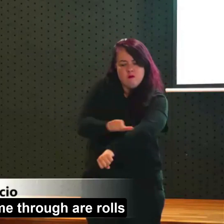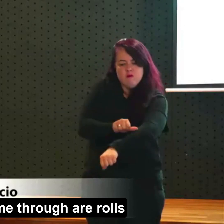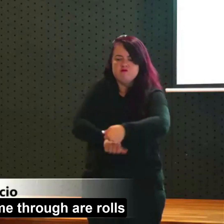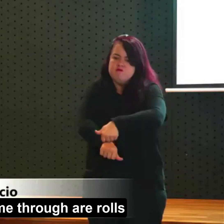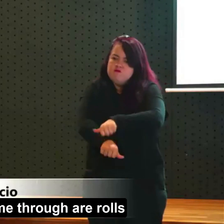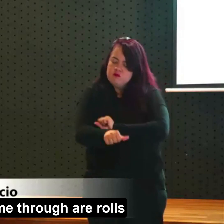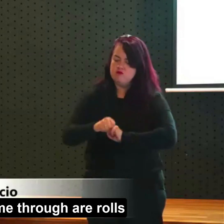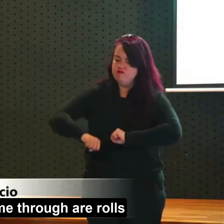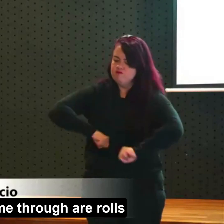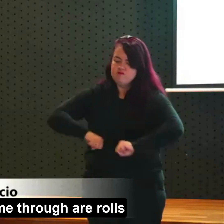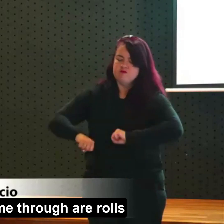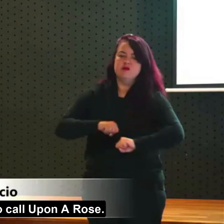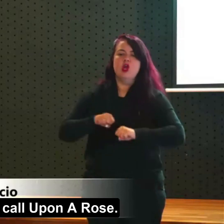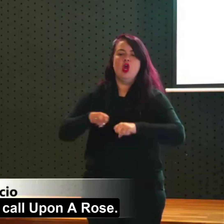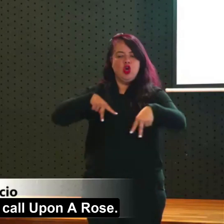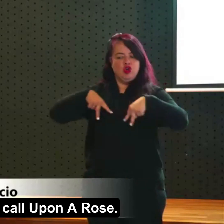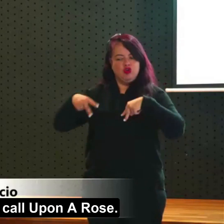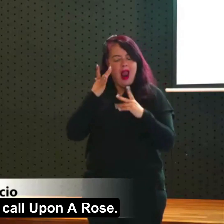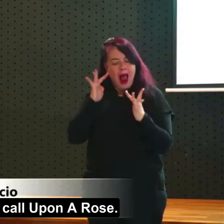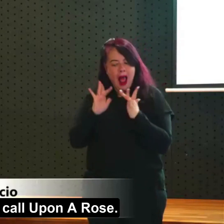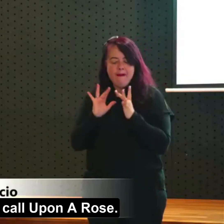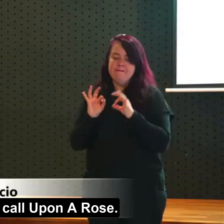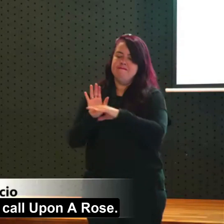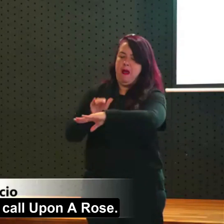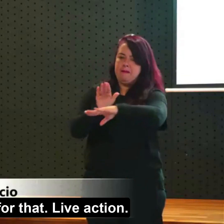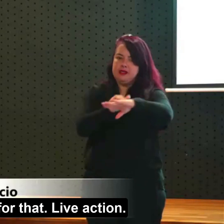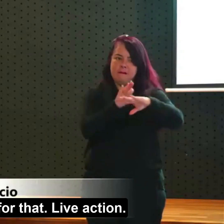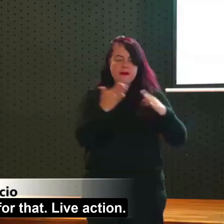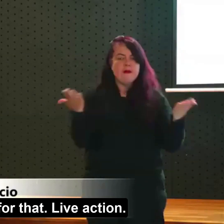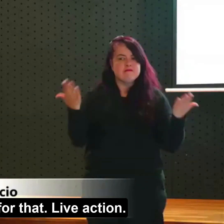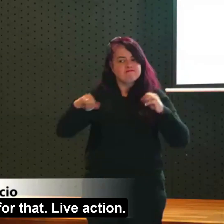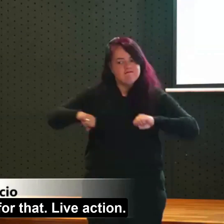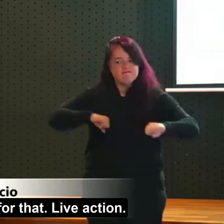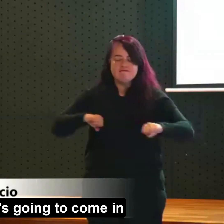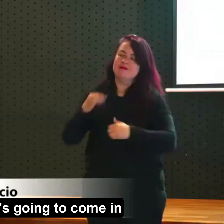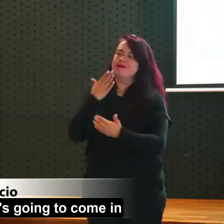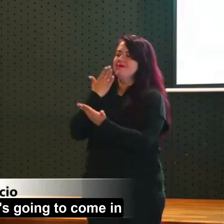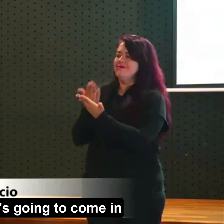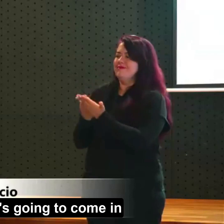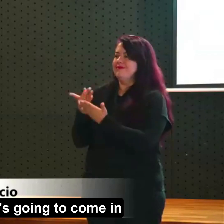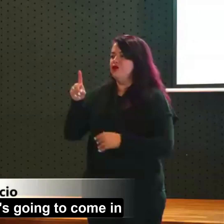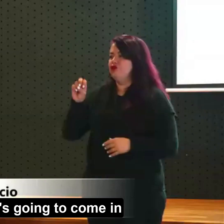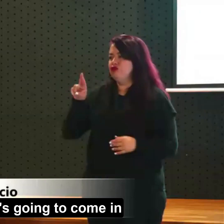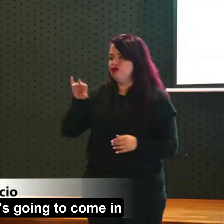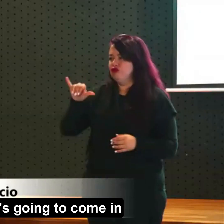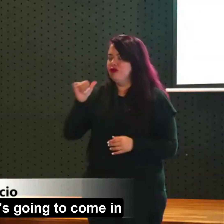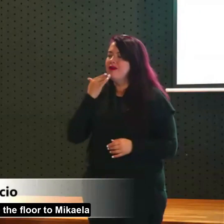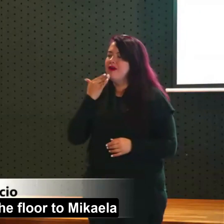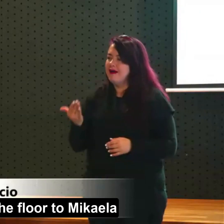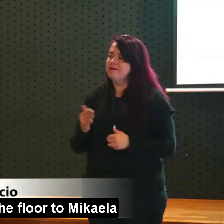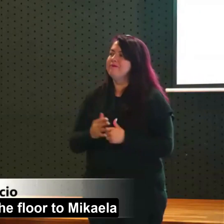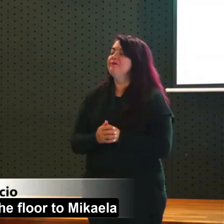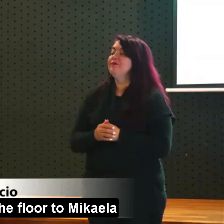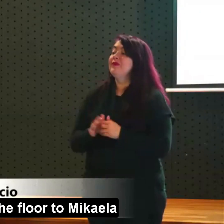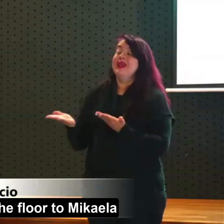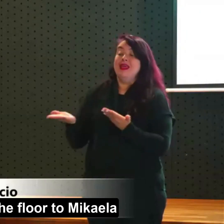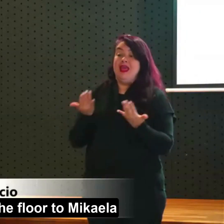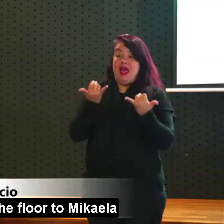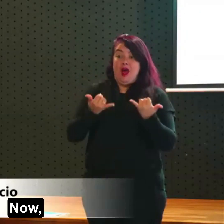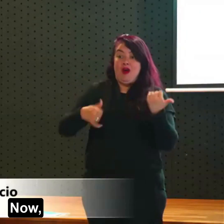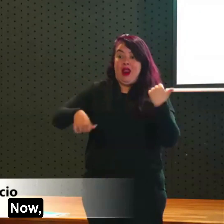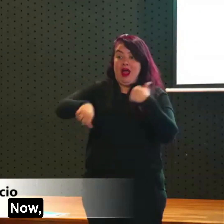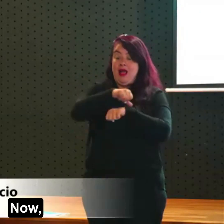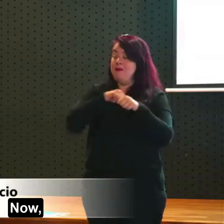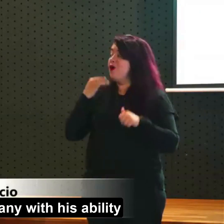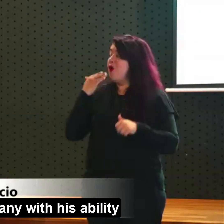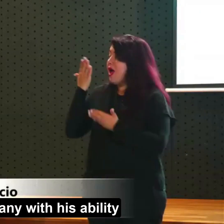have to come through our roles or have to call upon our roles. Thank you for the call of action. And now, once again, I'm going to give the floor to